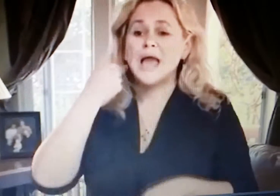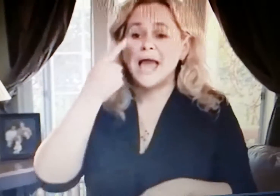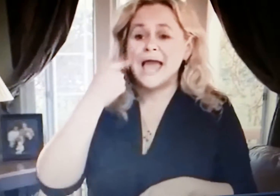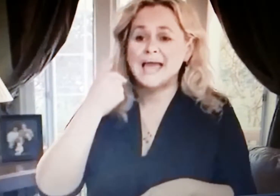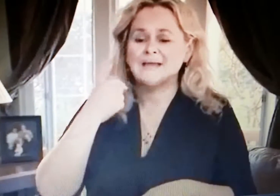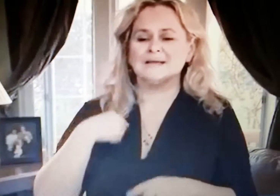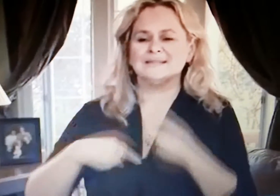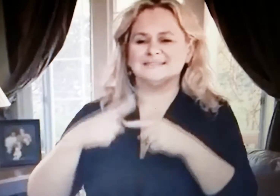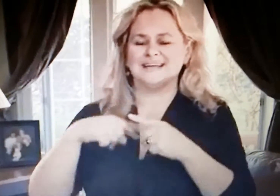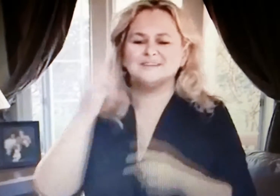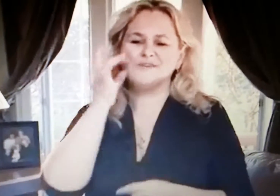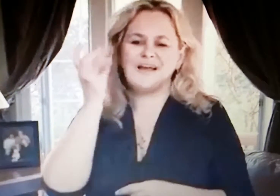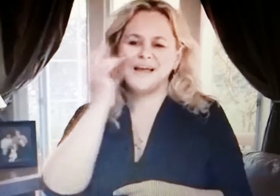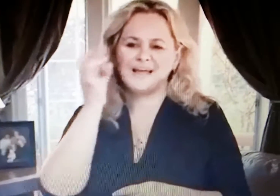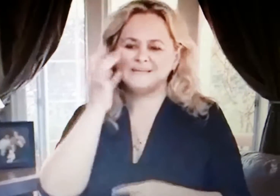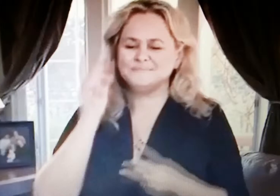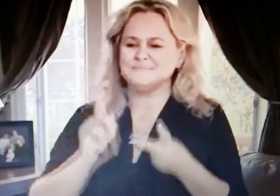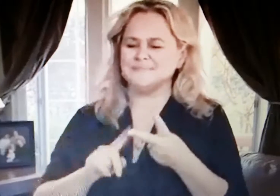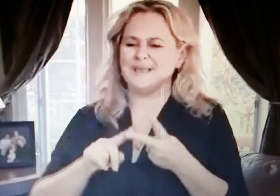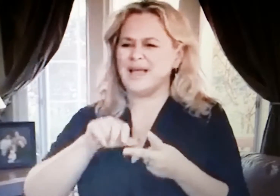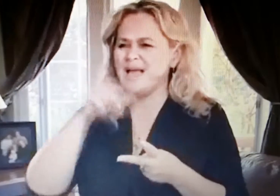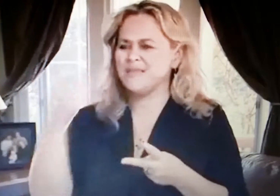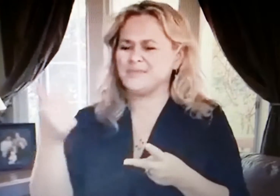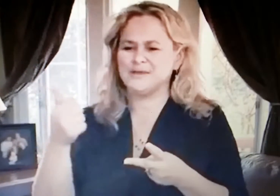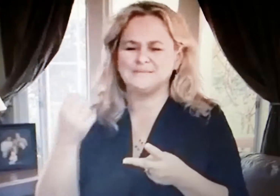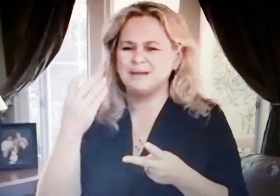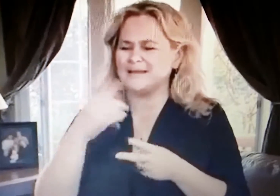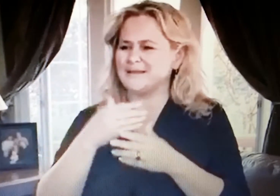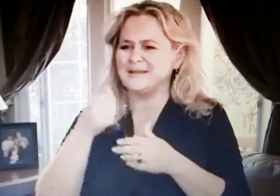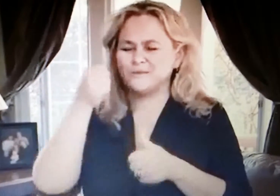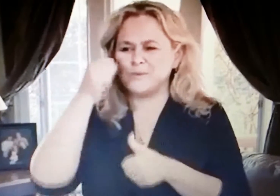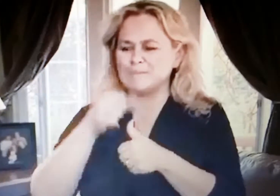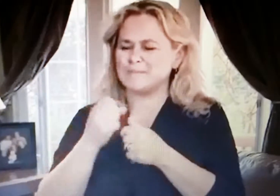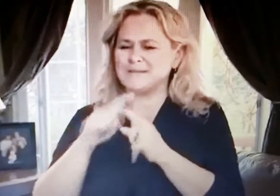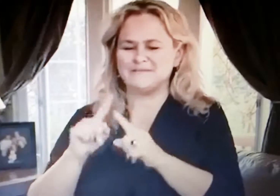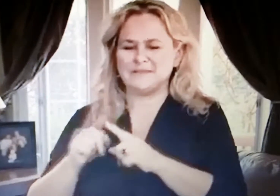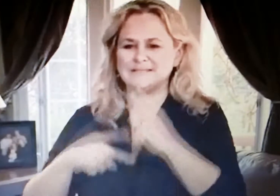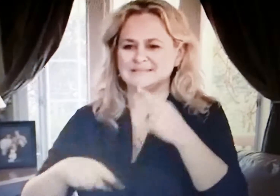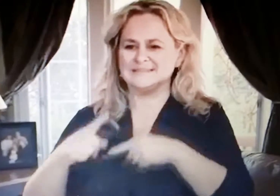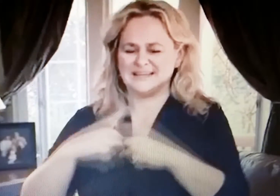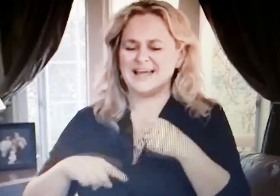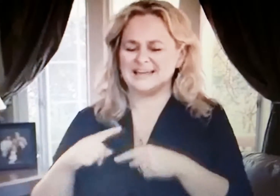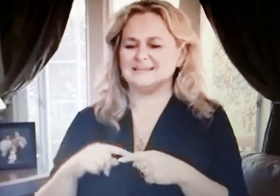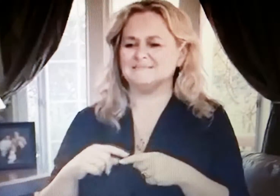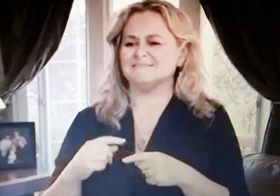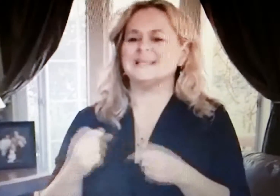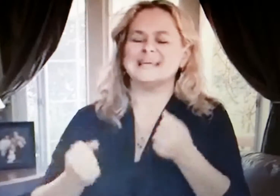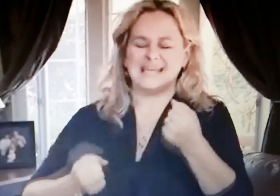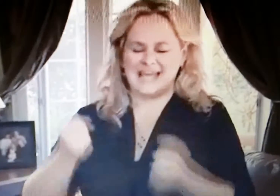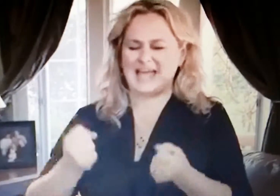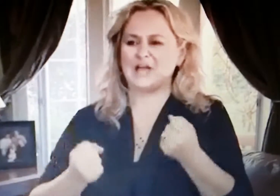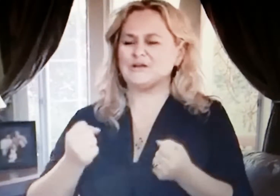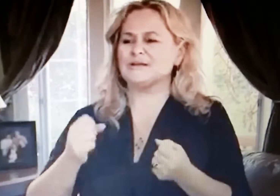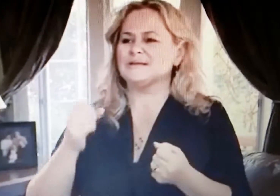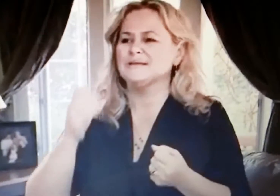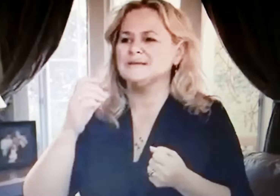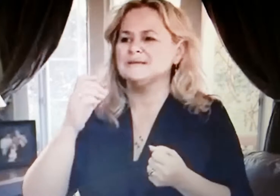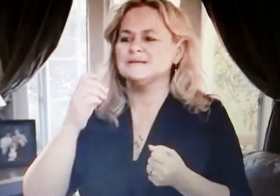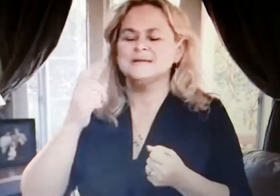at home. You made home signs. For instance, cry was like this. I'm